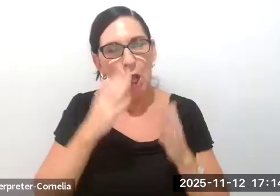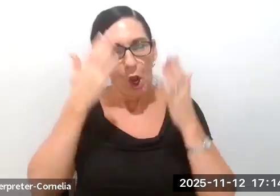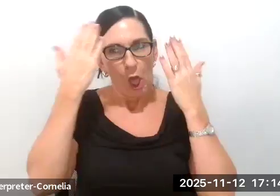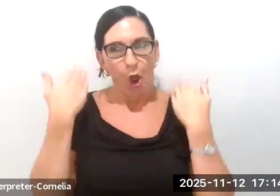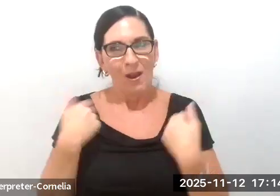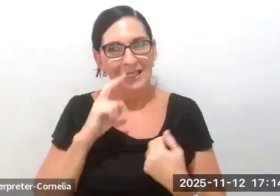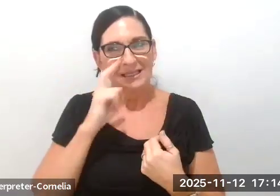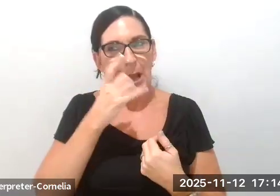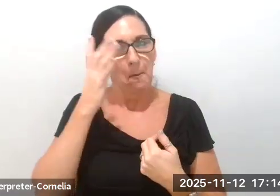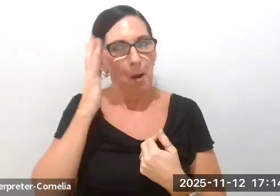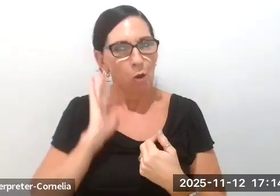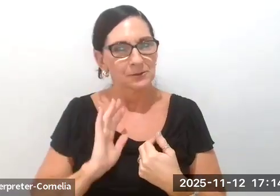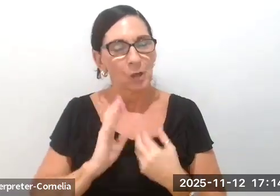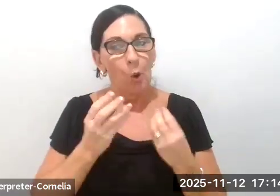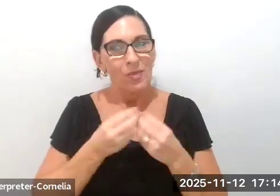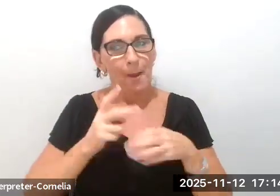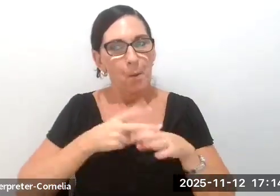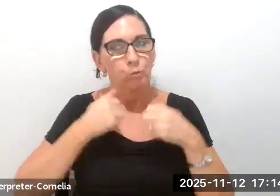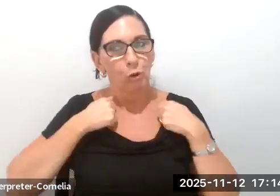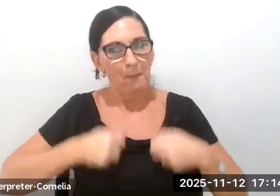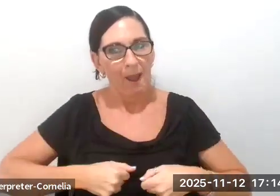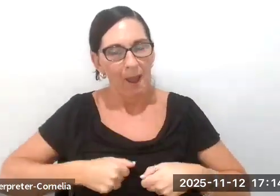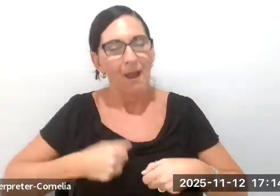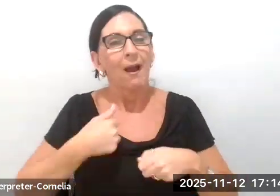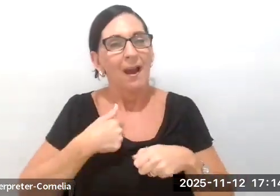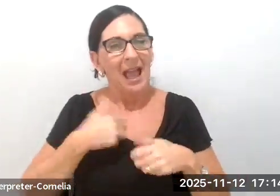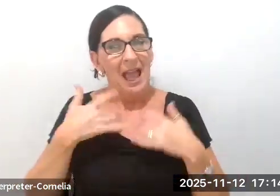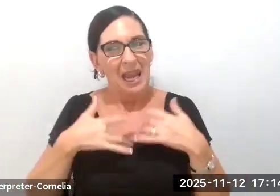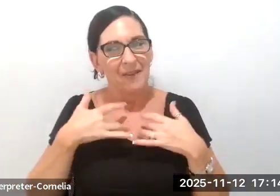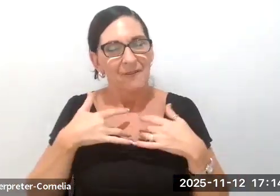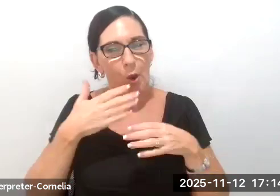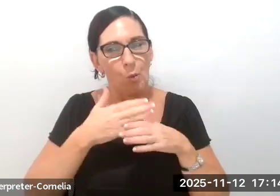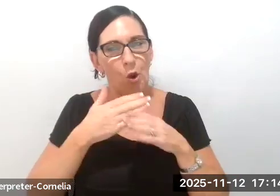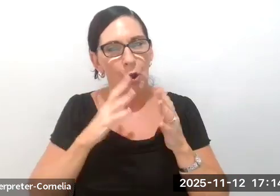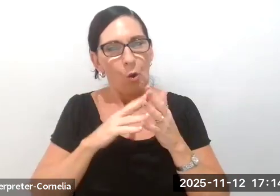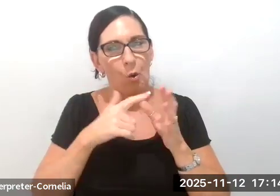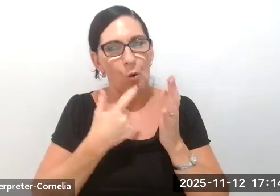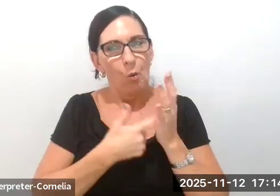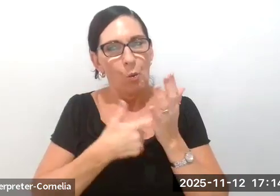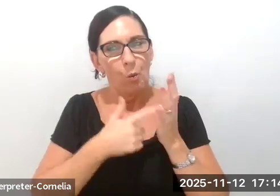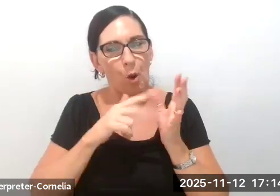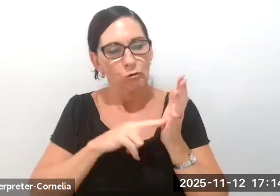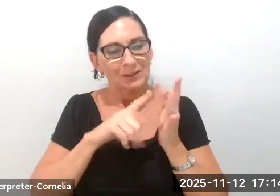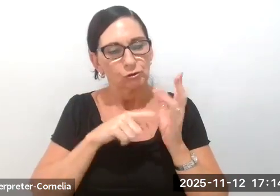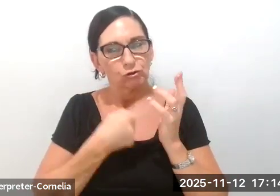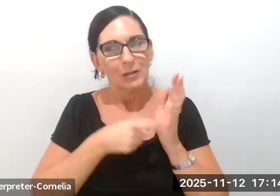I'm wearing a blue jumper. And I live and work on Wurundjeri land in Naarm,